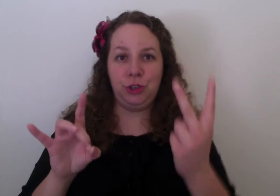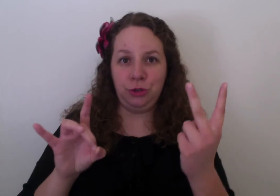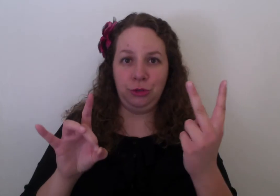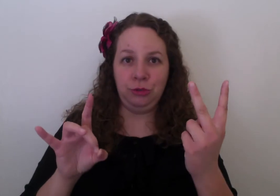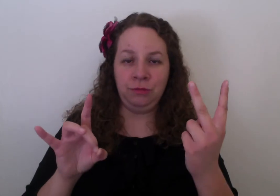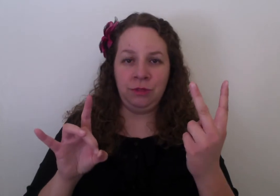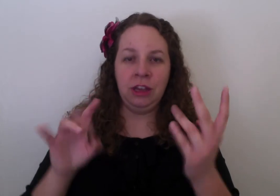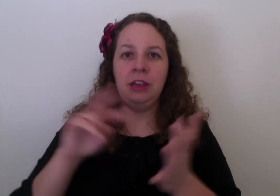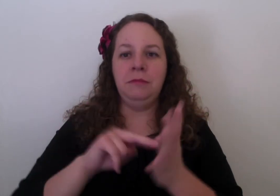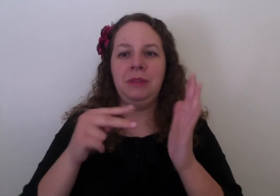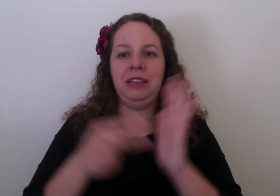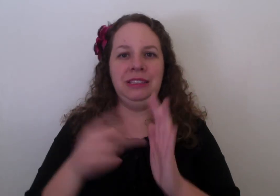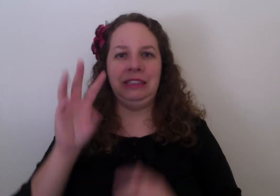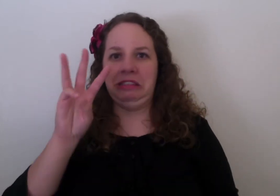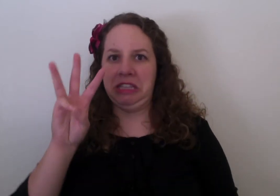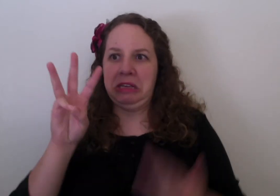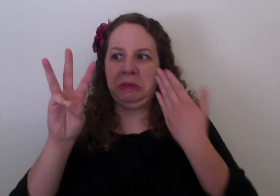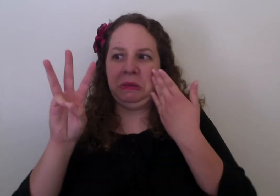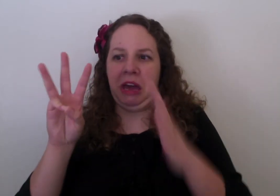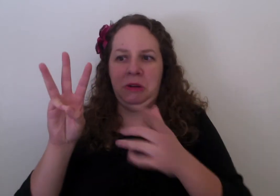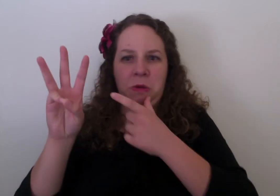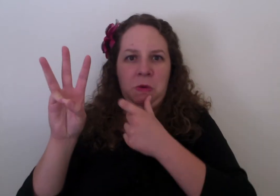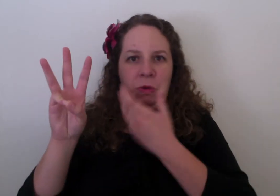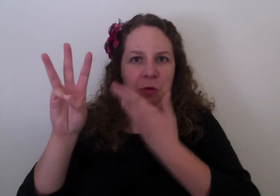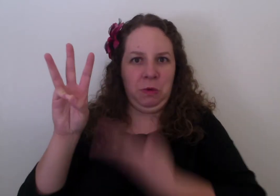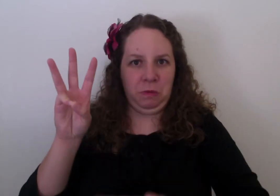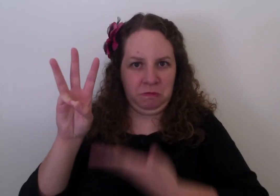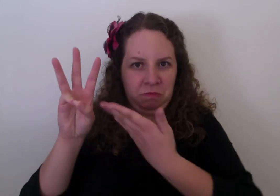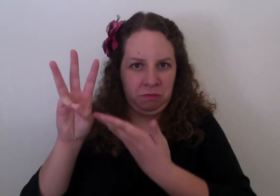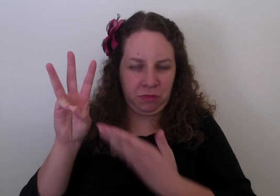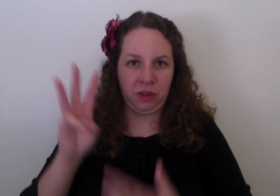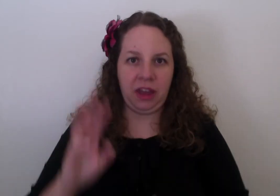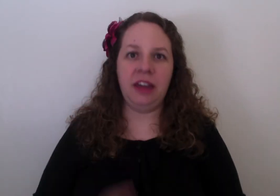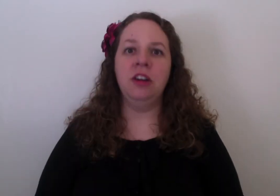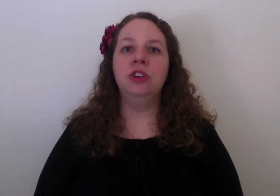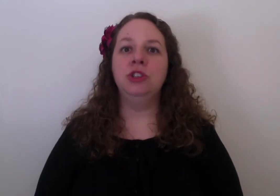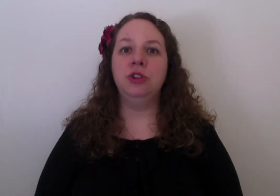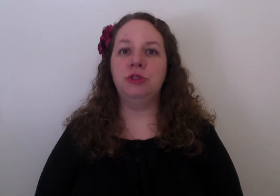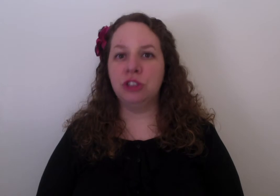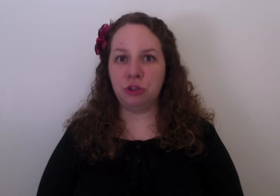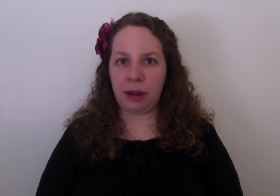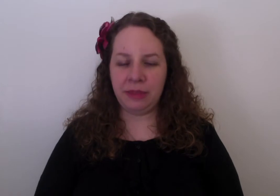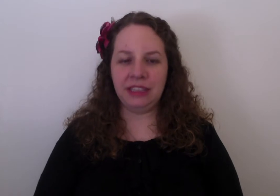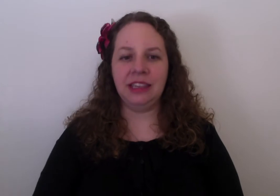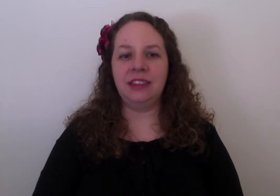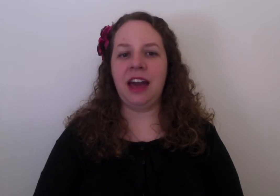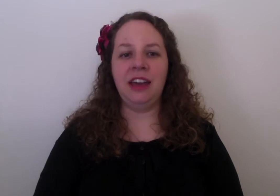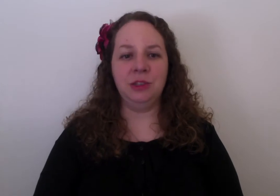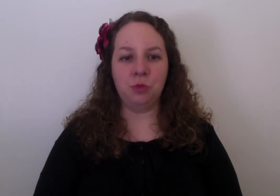2 means 6, I don't know who. Okay, so you can describe things like that as